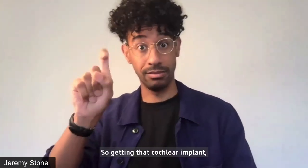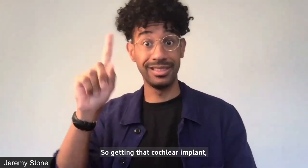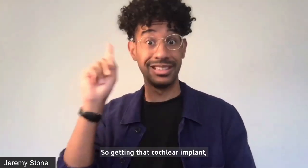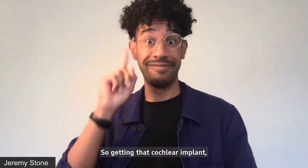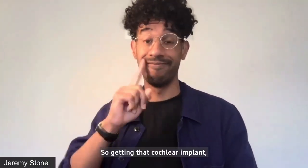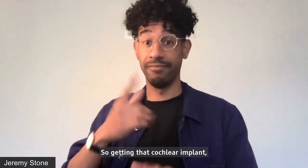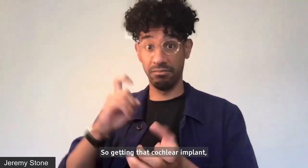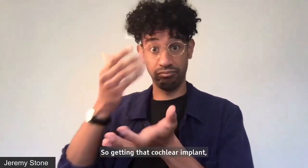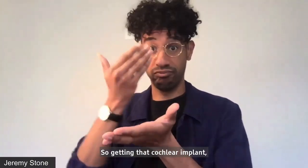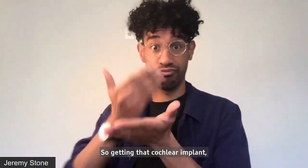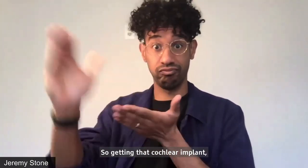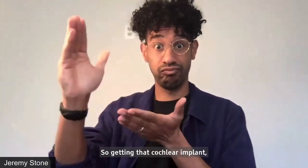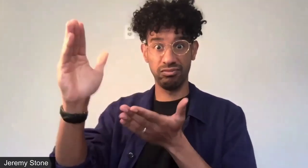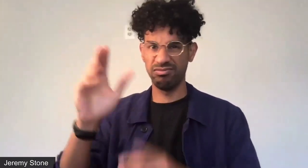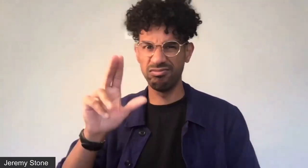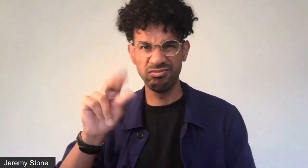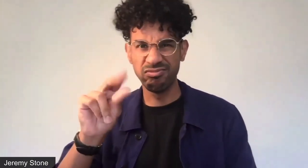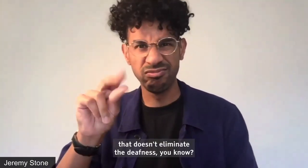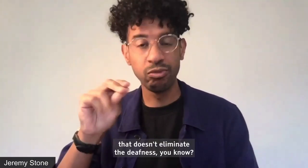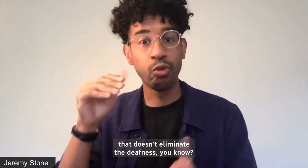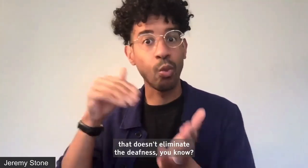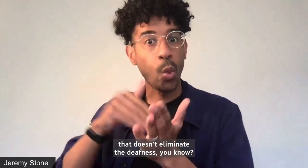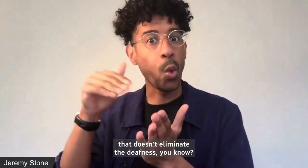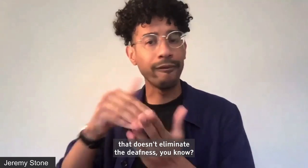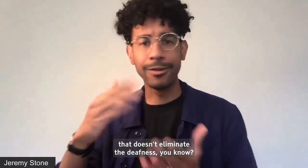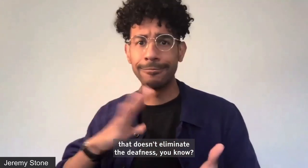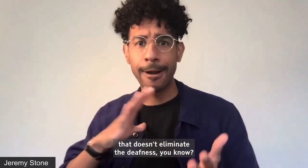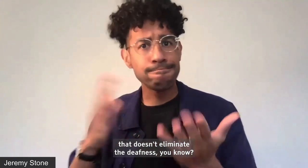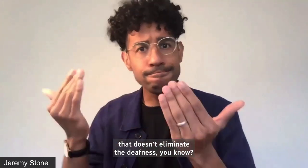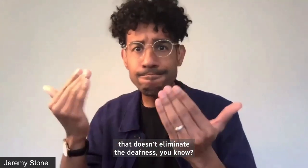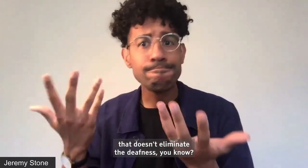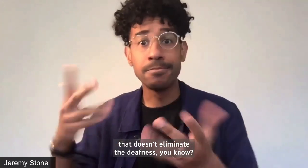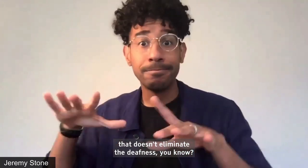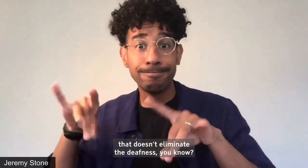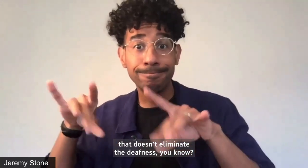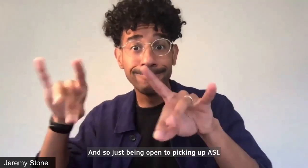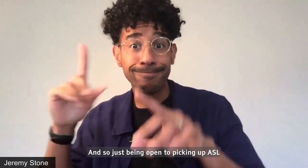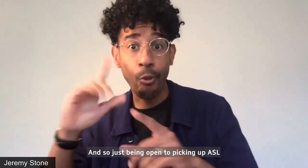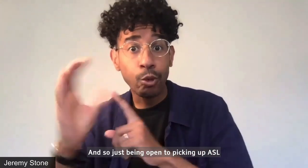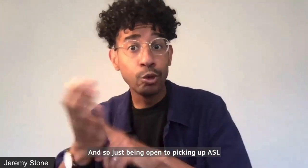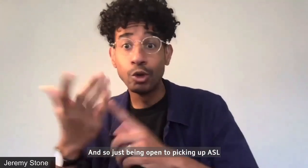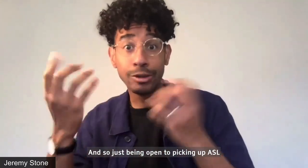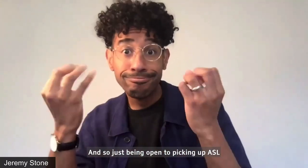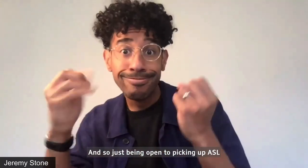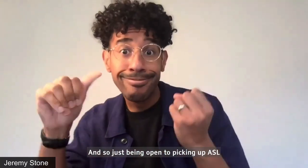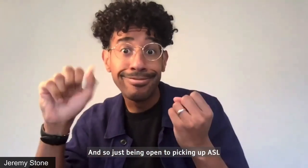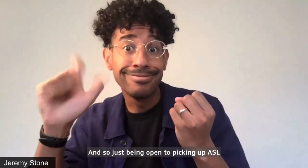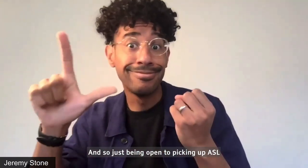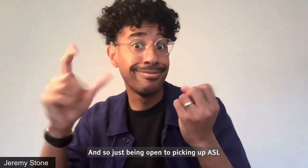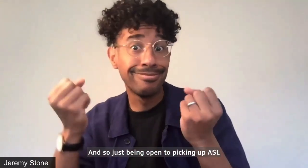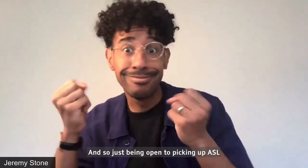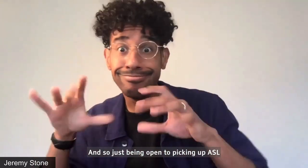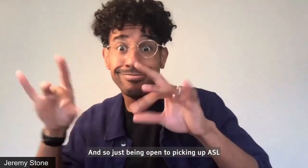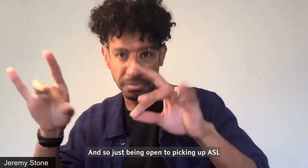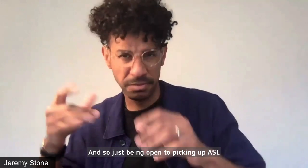So getting that cochlear implant, that doesn't eliminate the deafness, you know, and so just